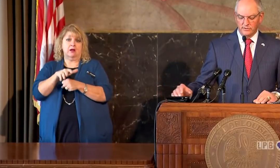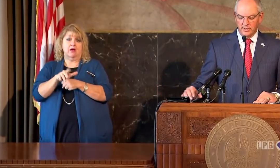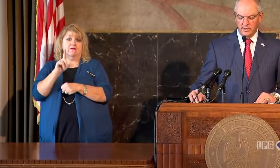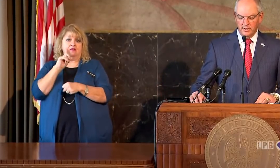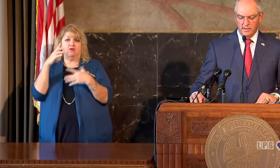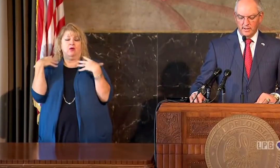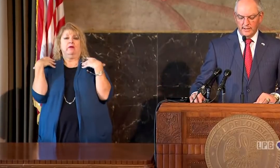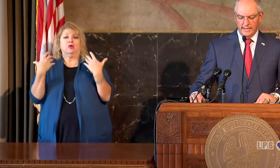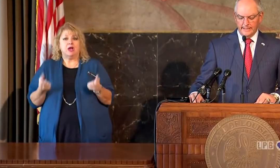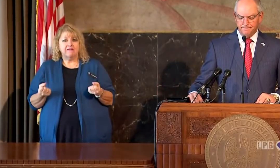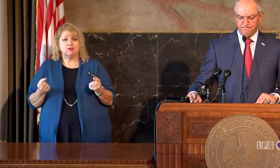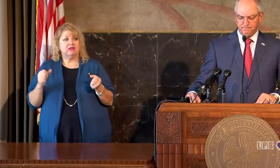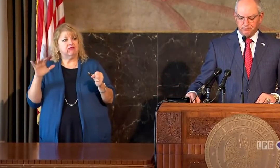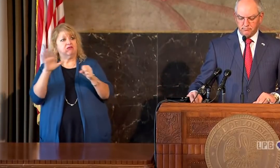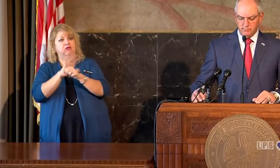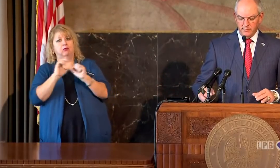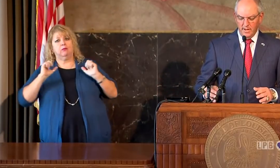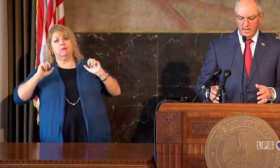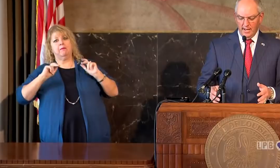to housing.